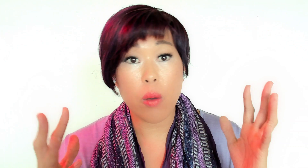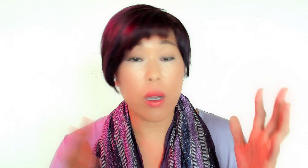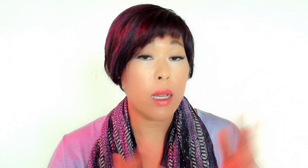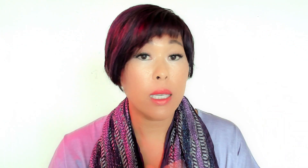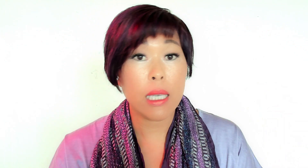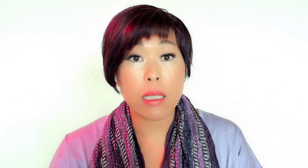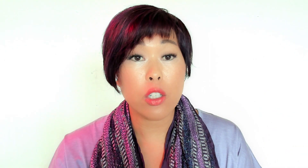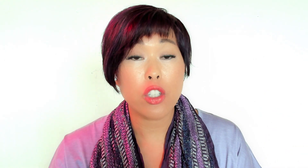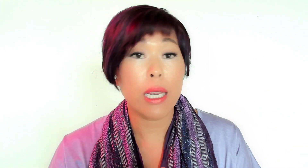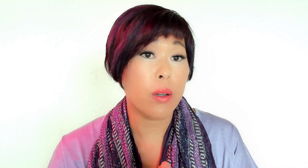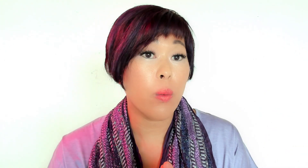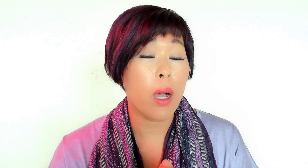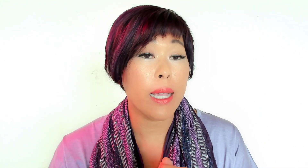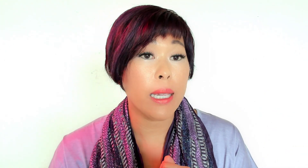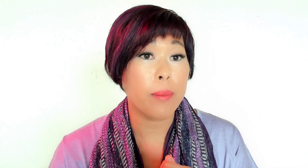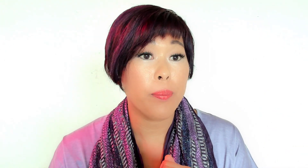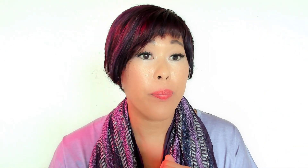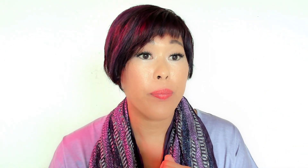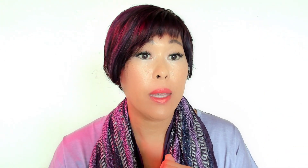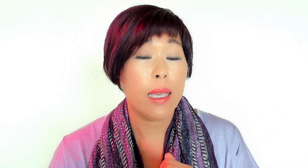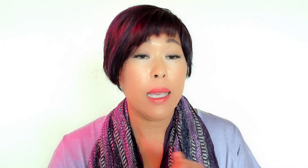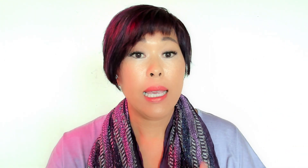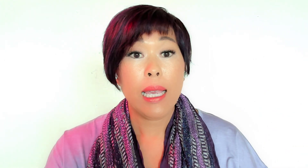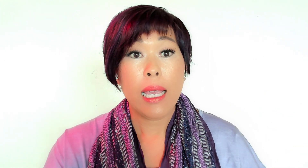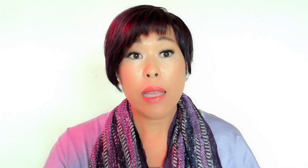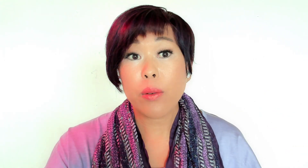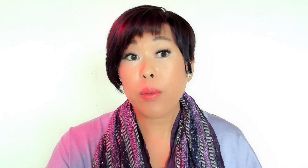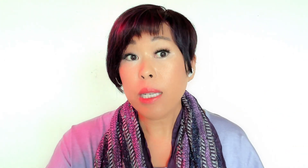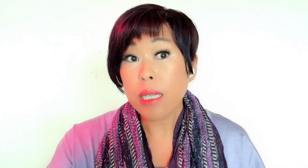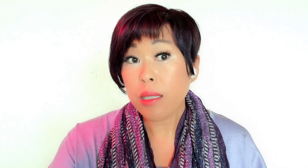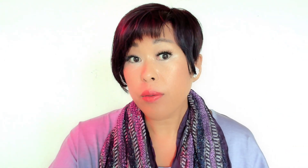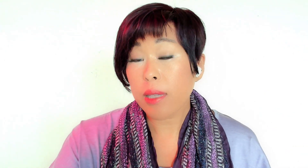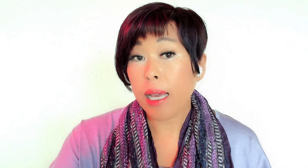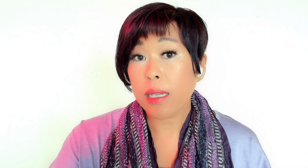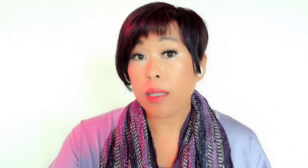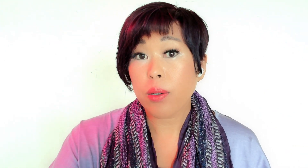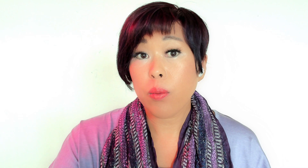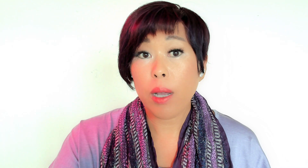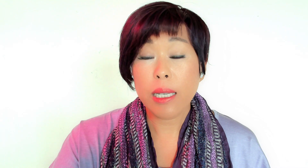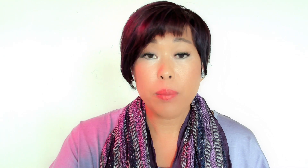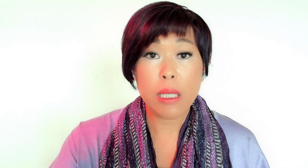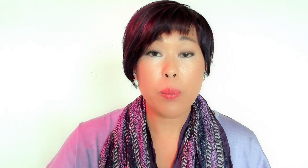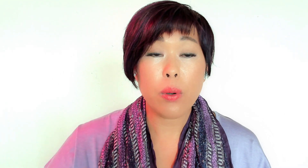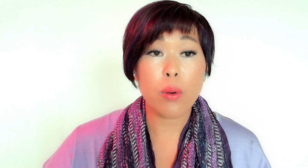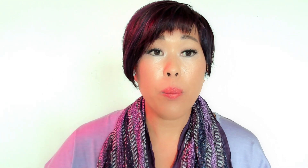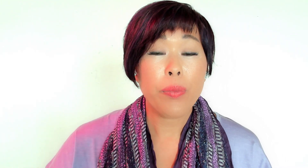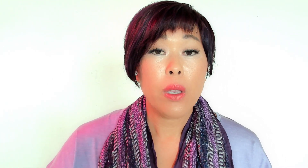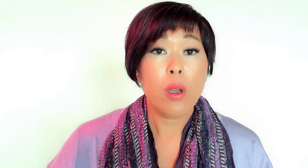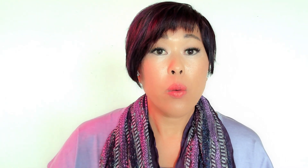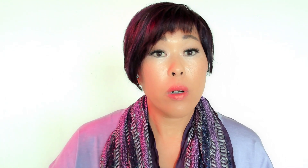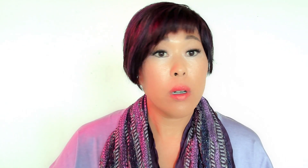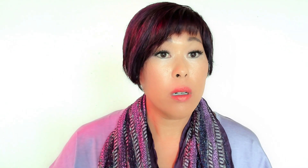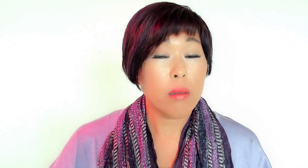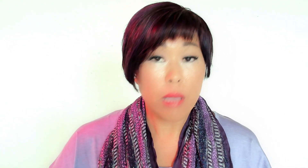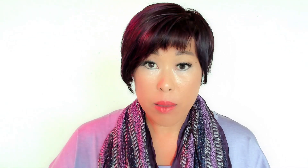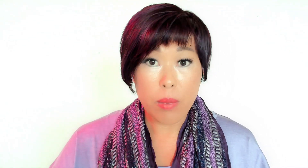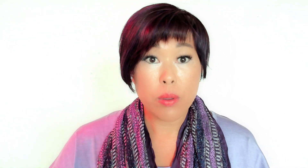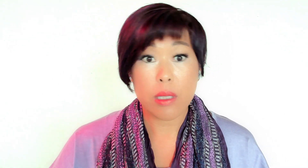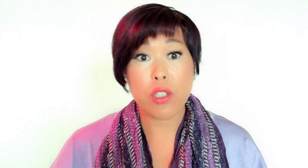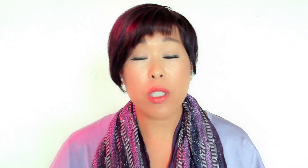Tagawa, English, and Hawaiian. And the reason for that is Hawaiian people were, like most indigenous